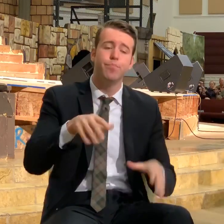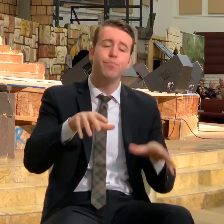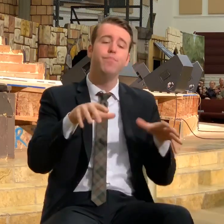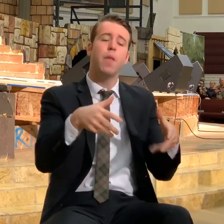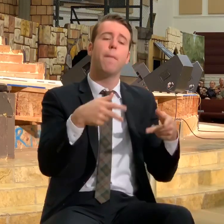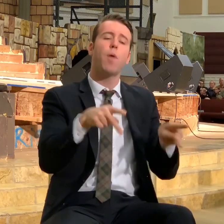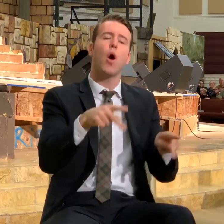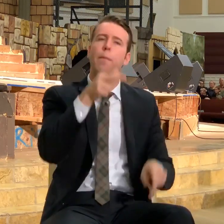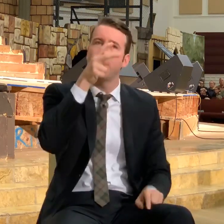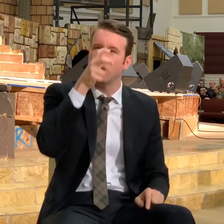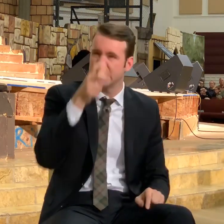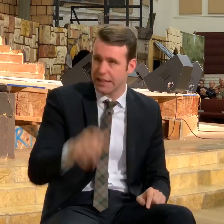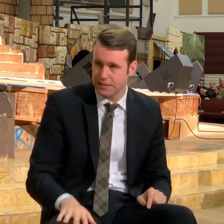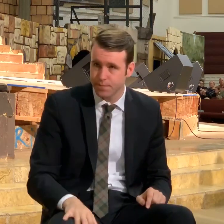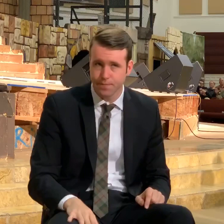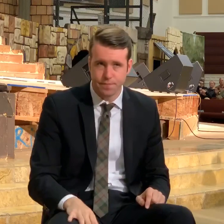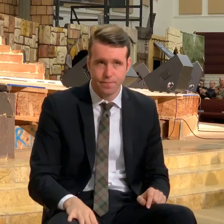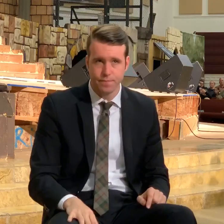parasite.